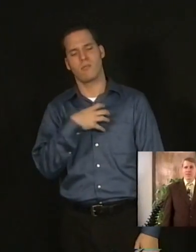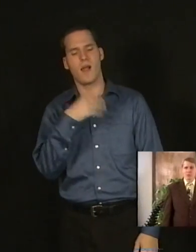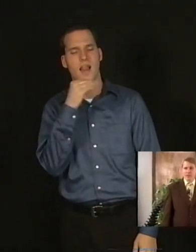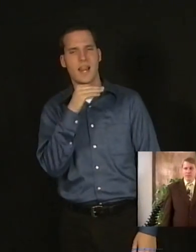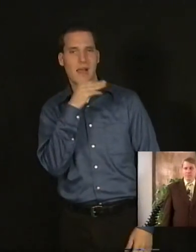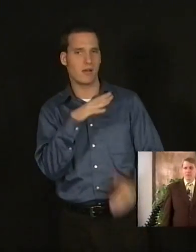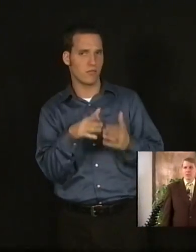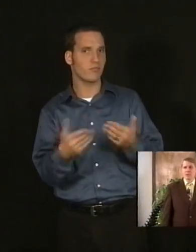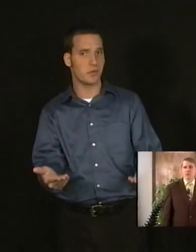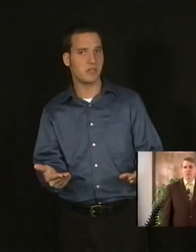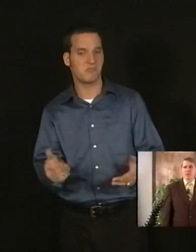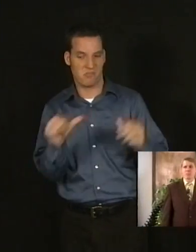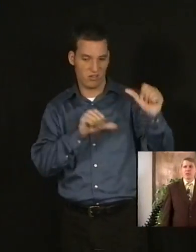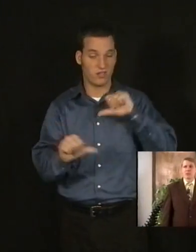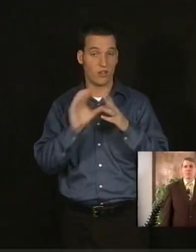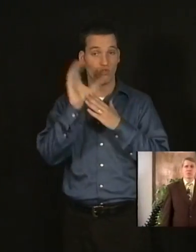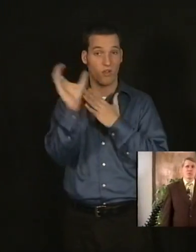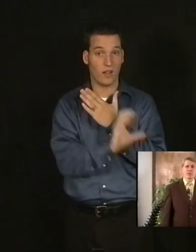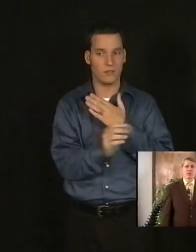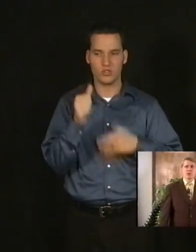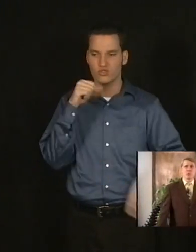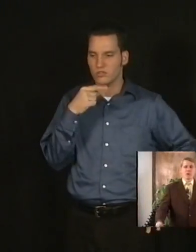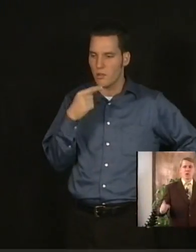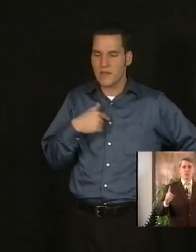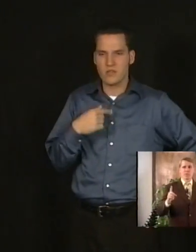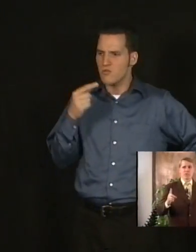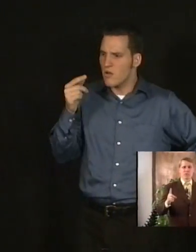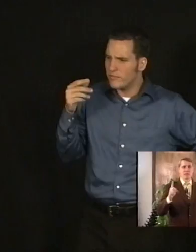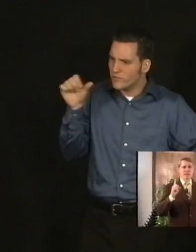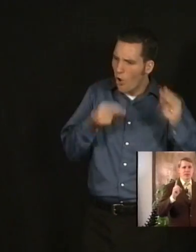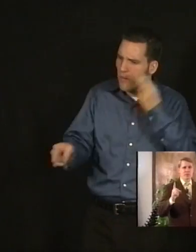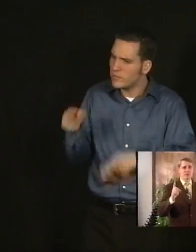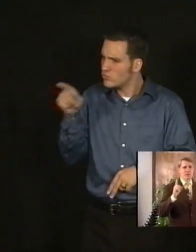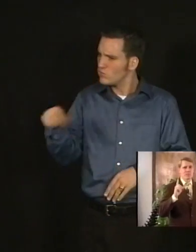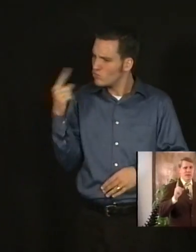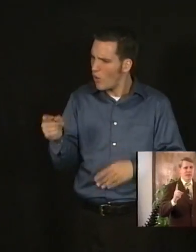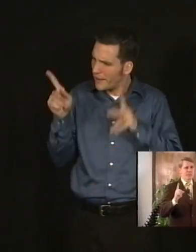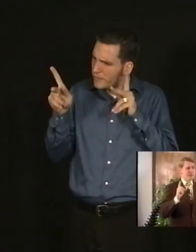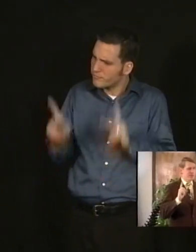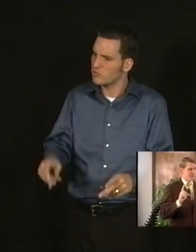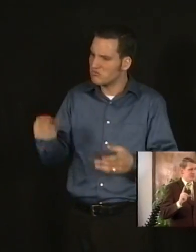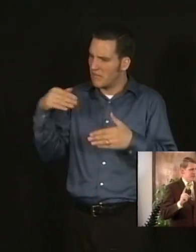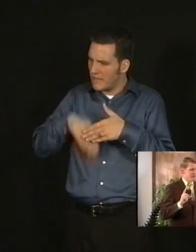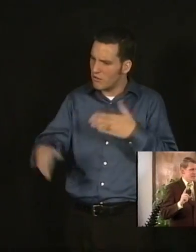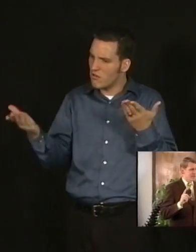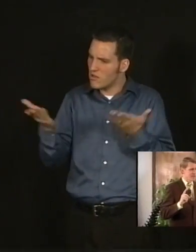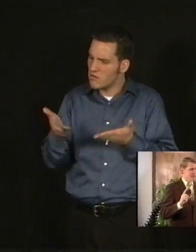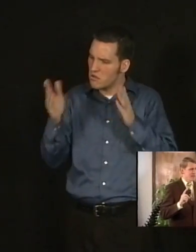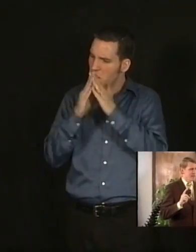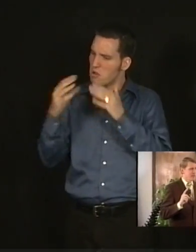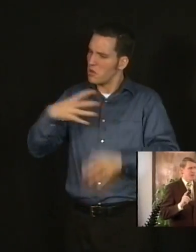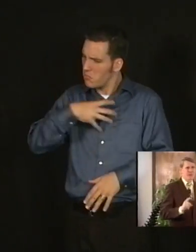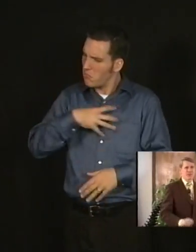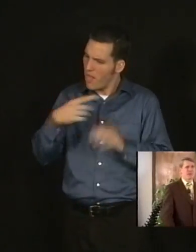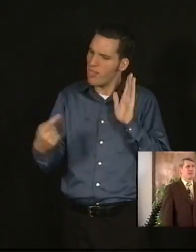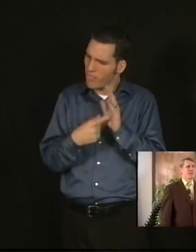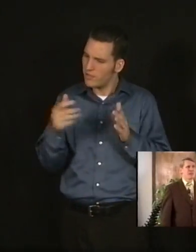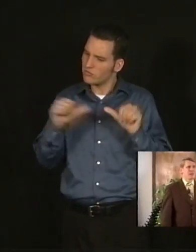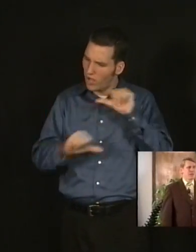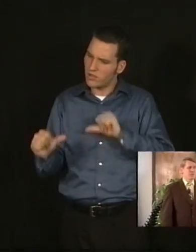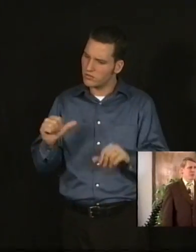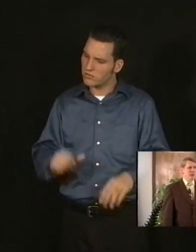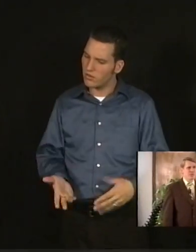textbooks and the science curriculum, and she said to me, Mr. Hovind, you are the only person in the county complaining about this. I